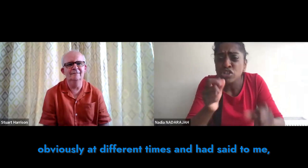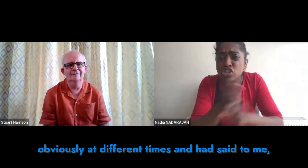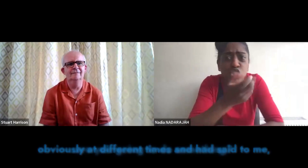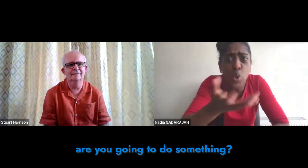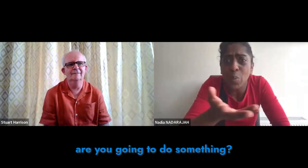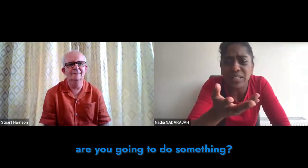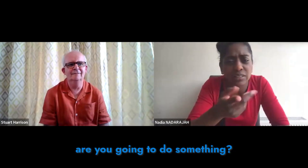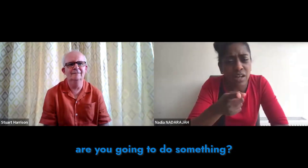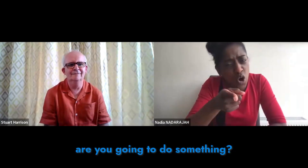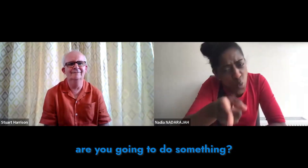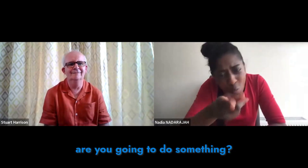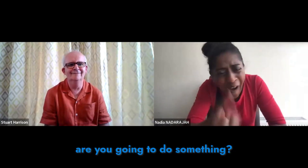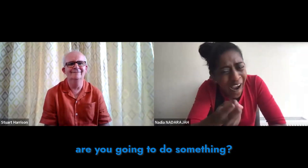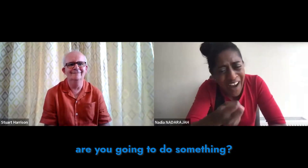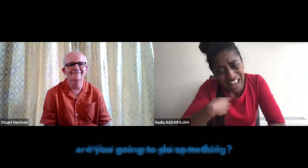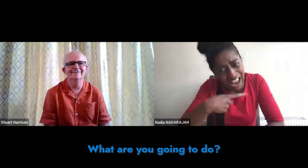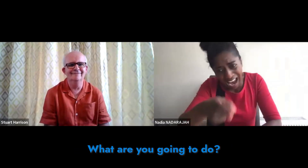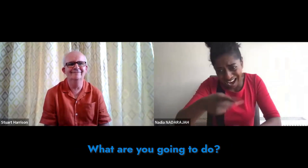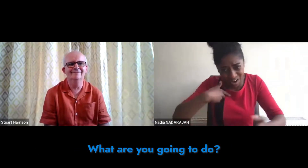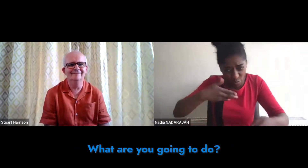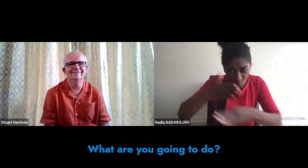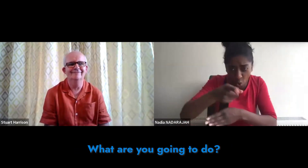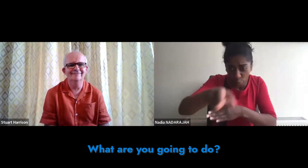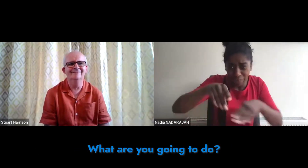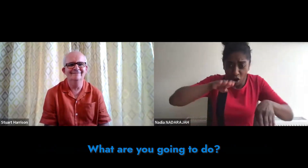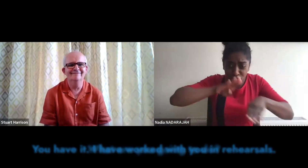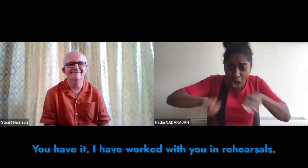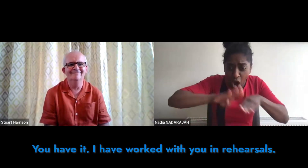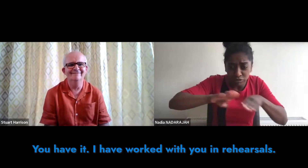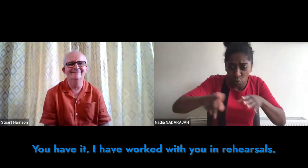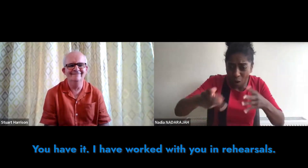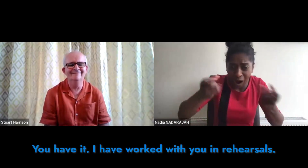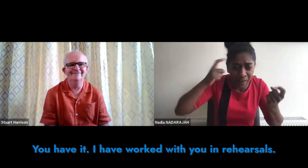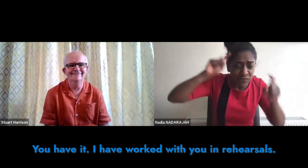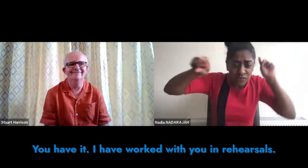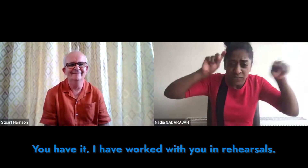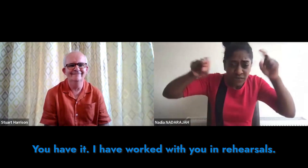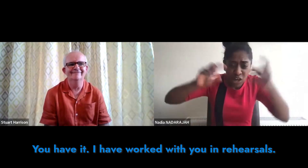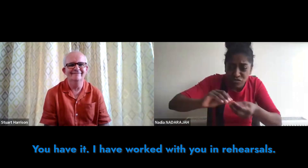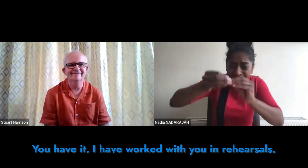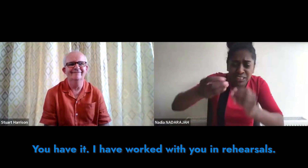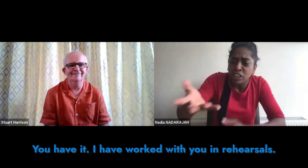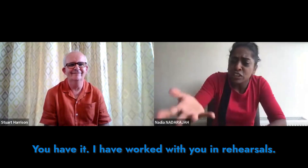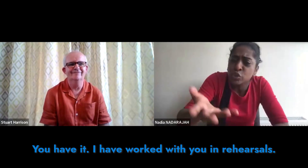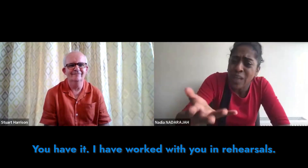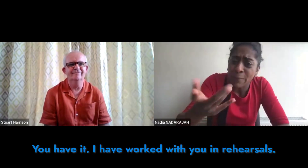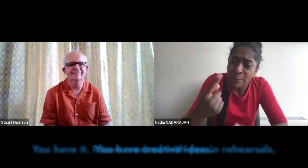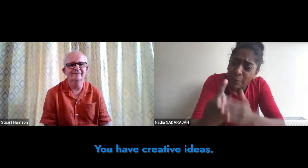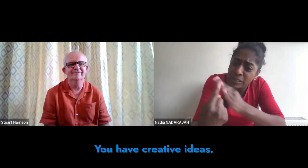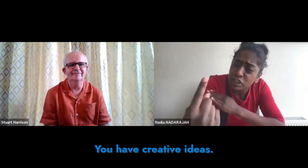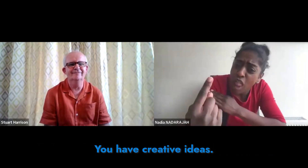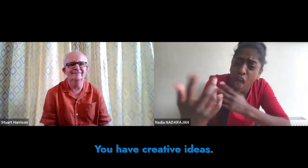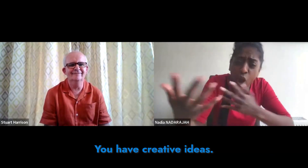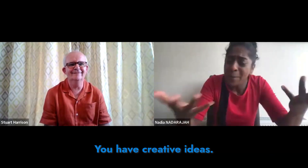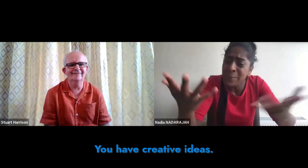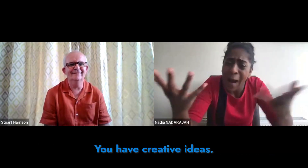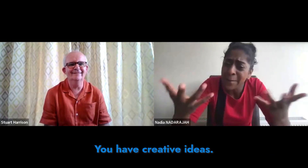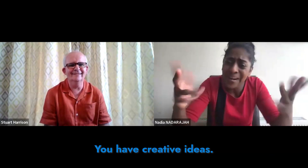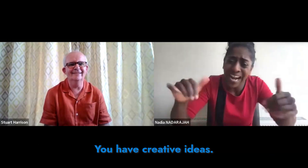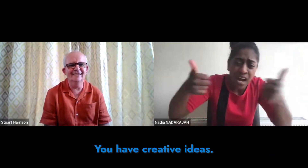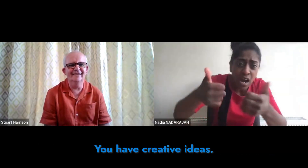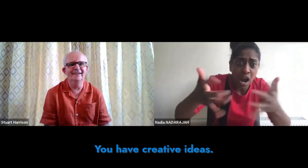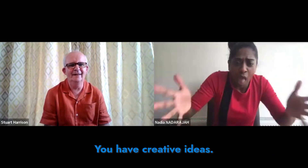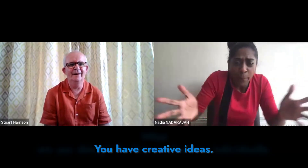said to me, are you going to do something? What are you going to do? You have it. I worked with you in rehearsals. You have